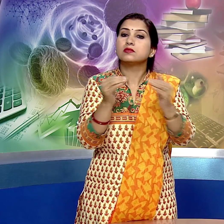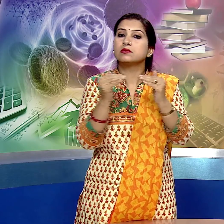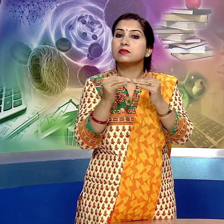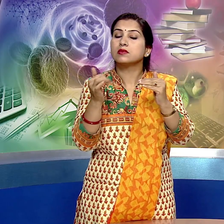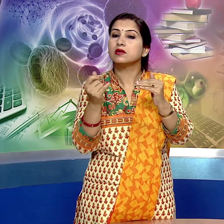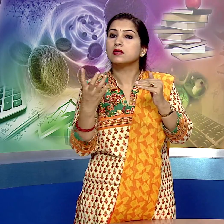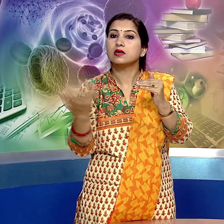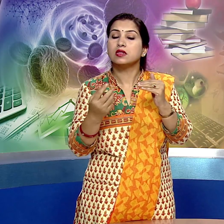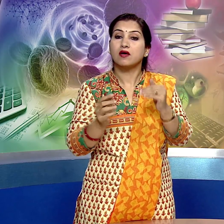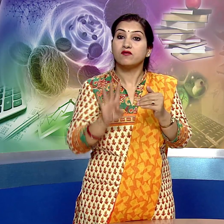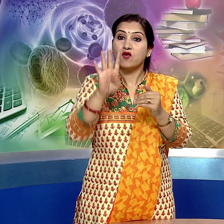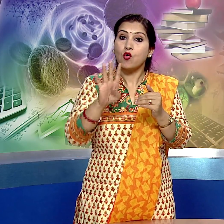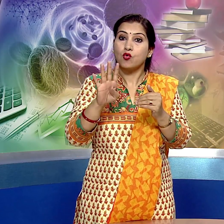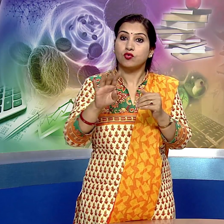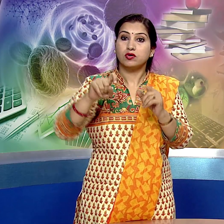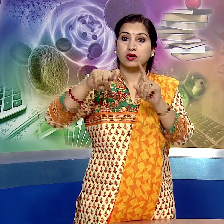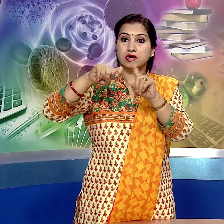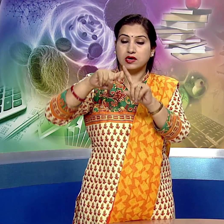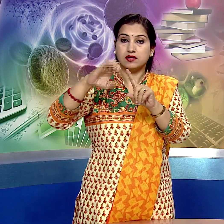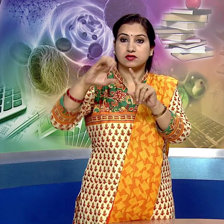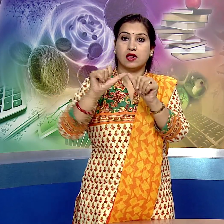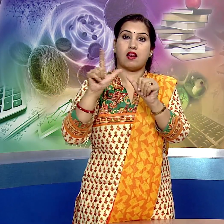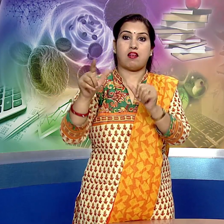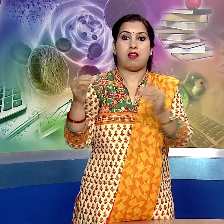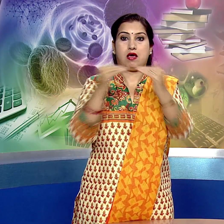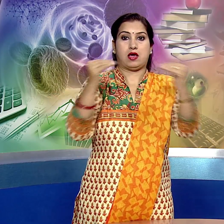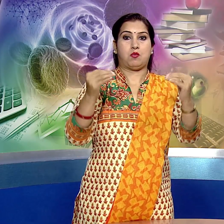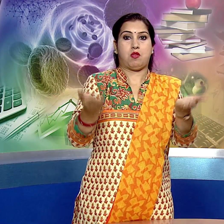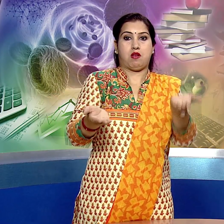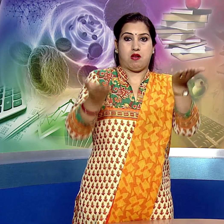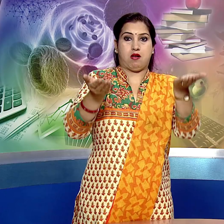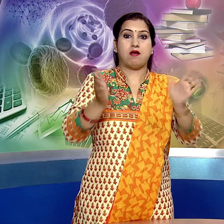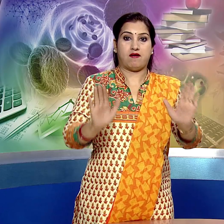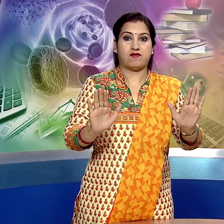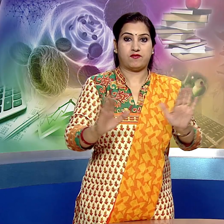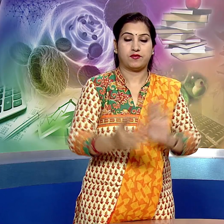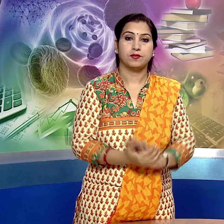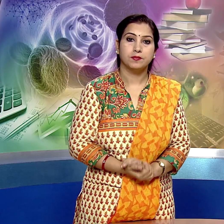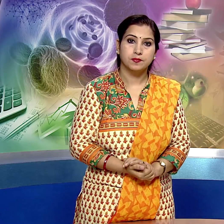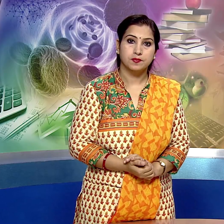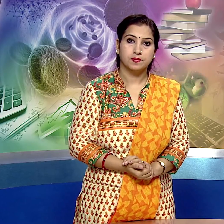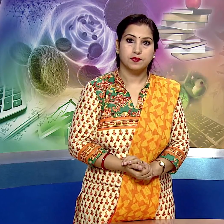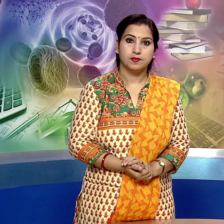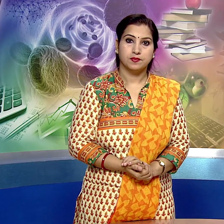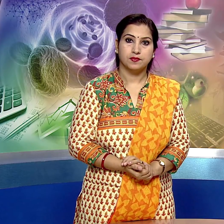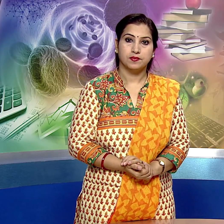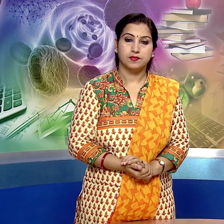provides energy equal to 4 kilocalorie.